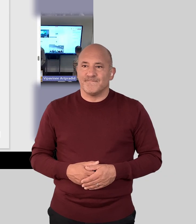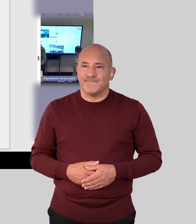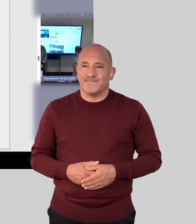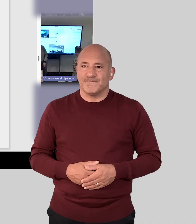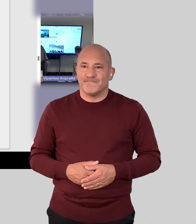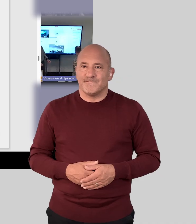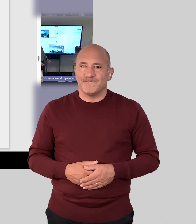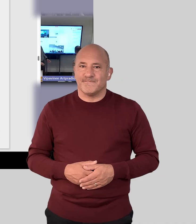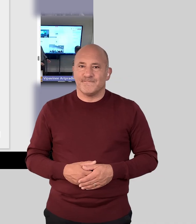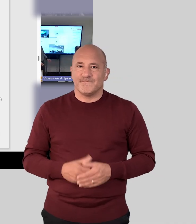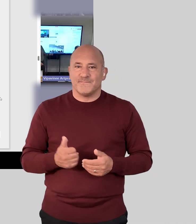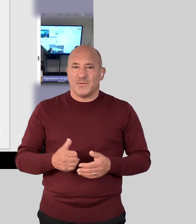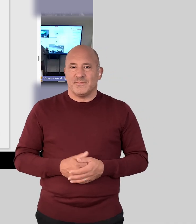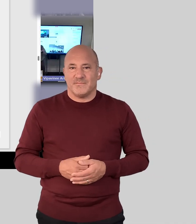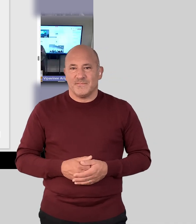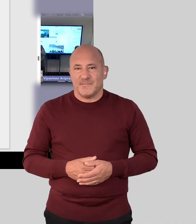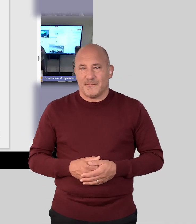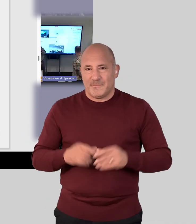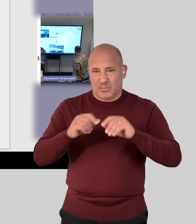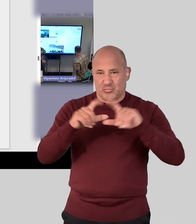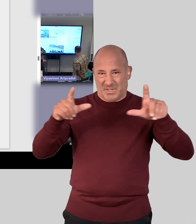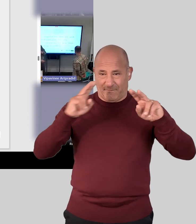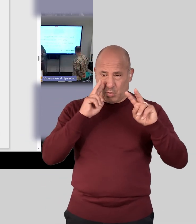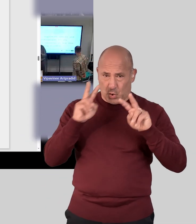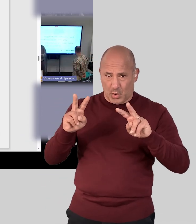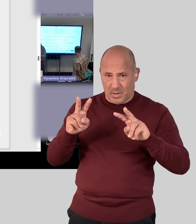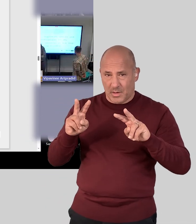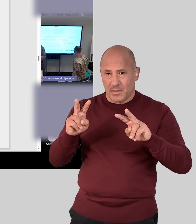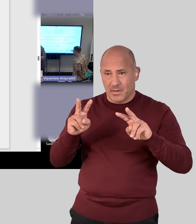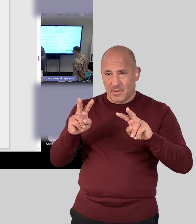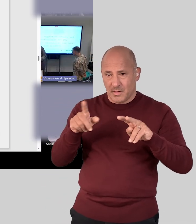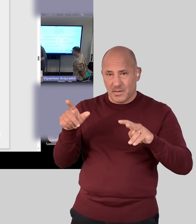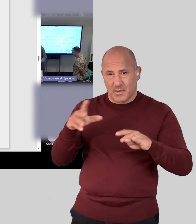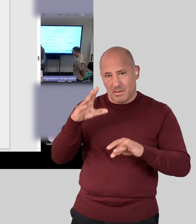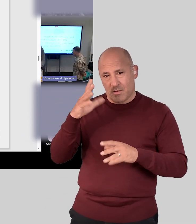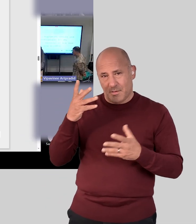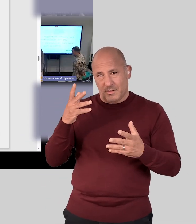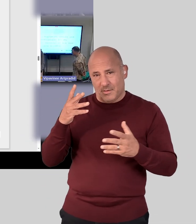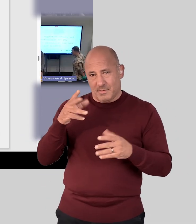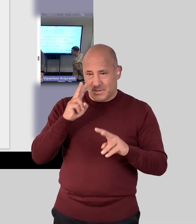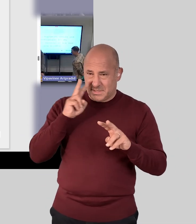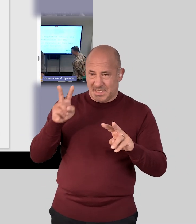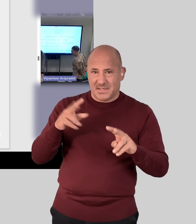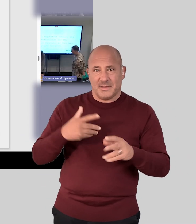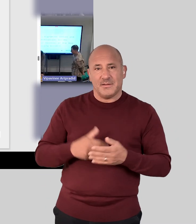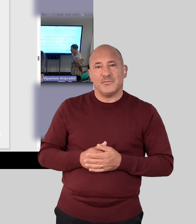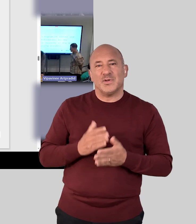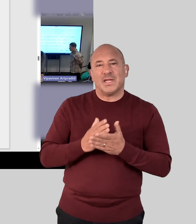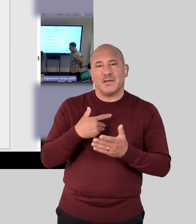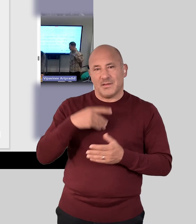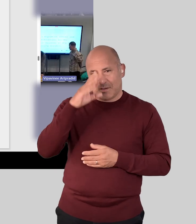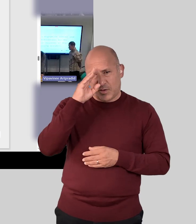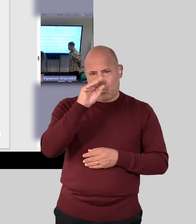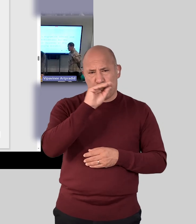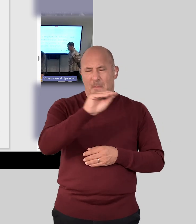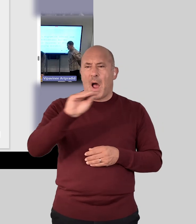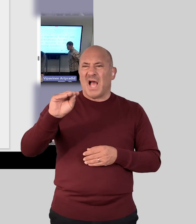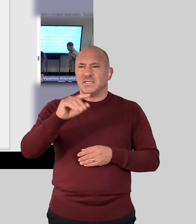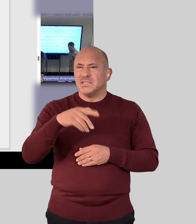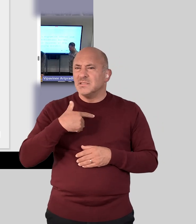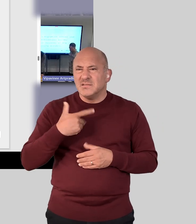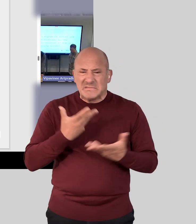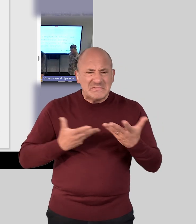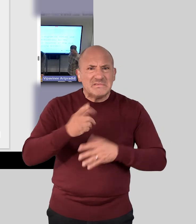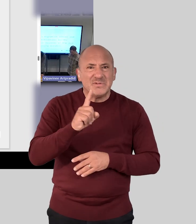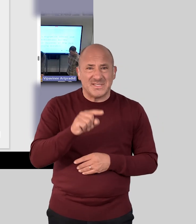can see it at the moment. That's what they're seeing. And indeed, everybody. Oh, here. Yeah. No, we're not going to let you look at the screen. So